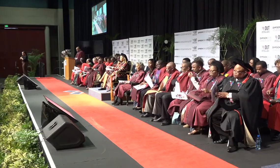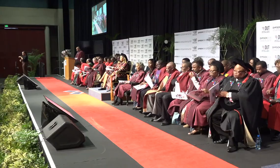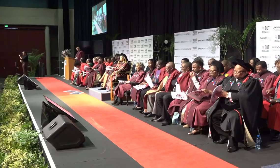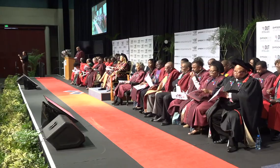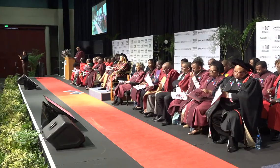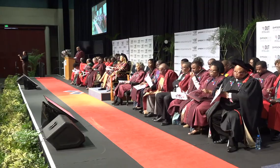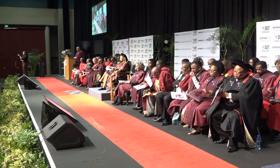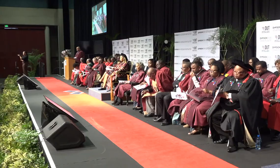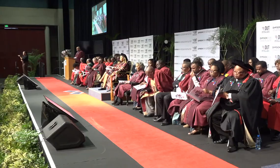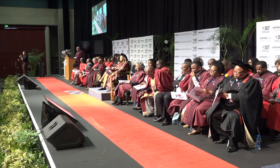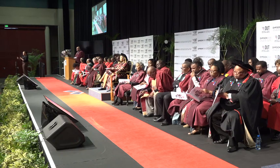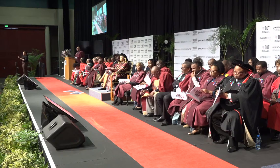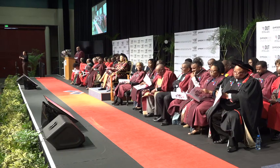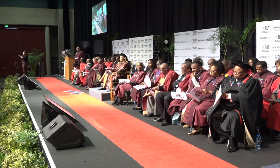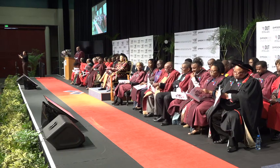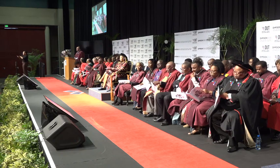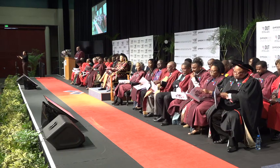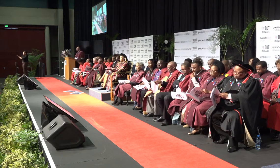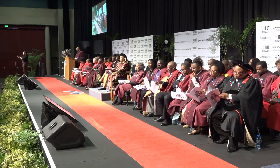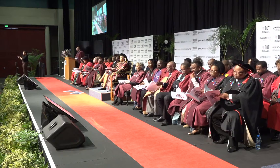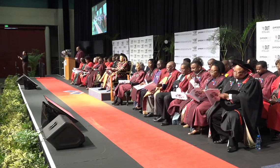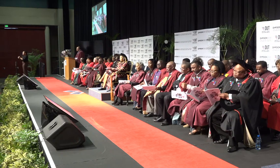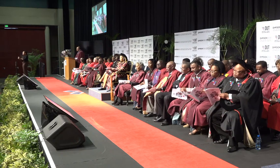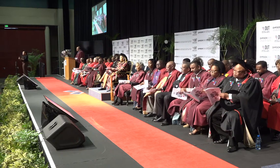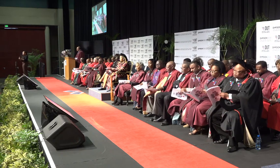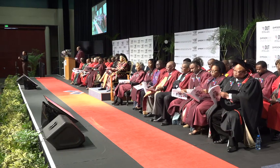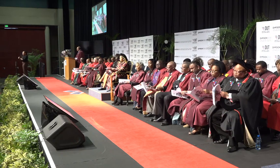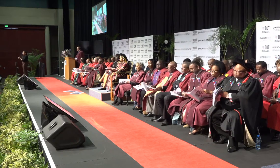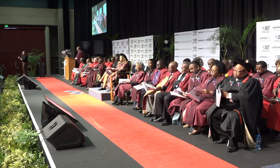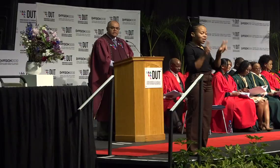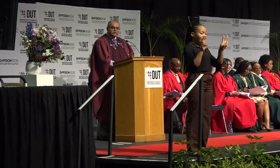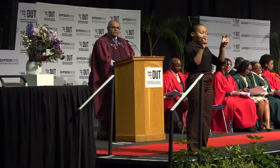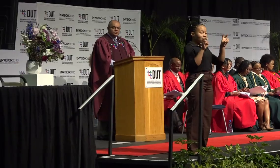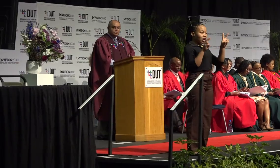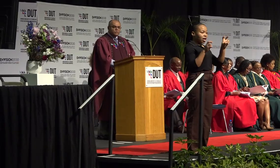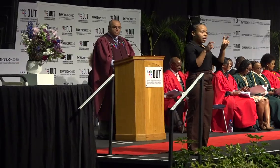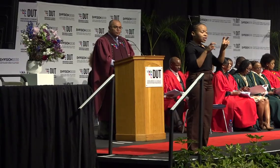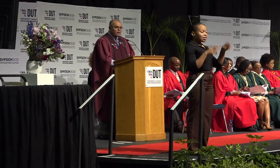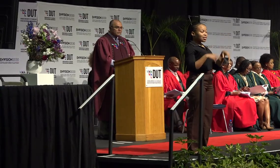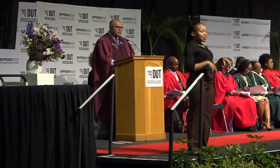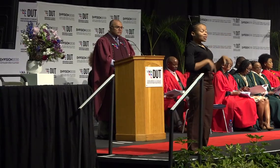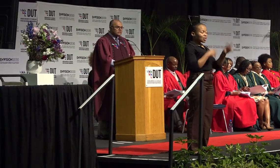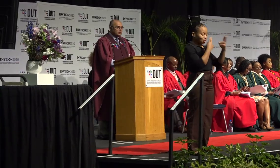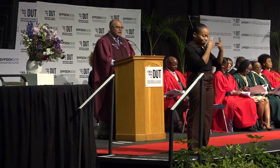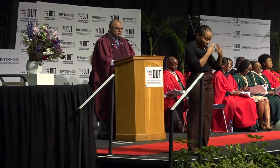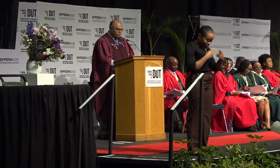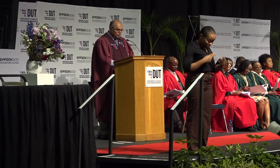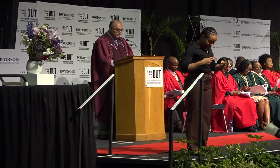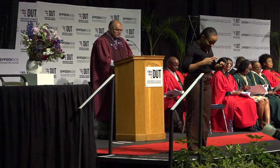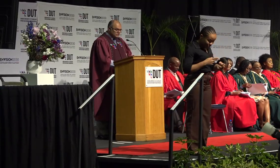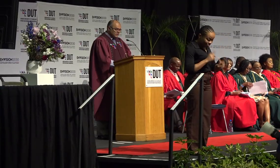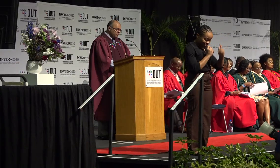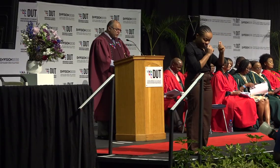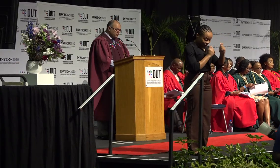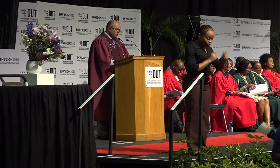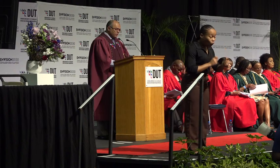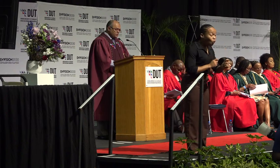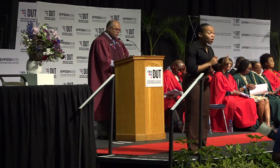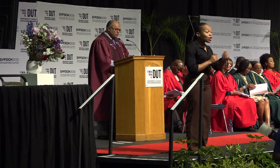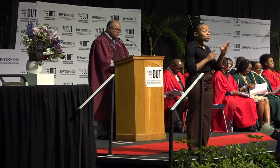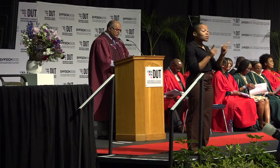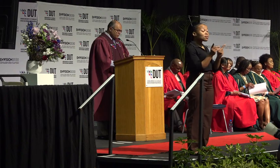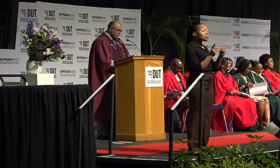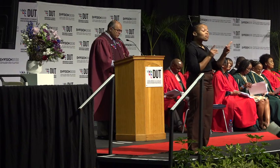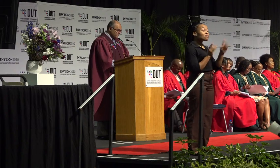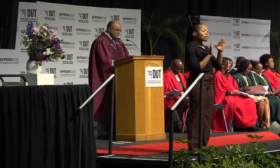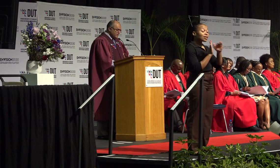Senior Director of Corporate Affairs, and it's my privilege, pleasure, and honor to be your program director at this morning's Celebratory